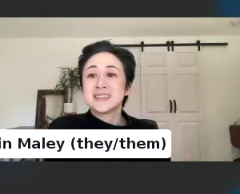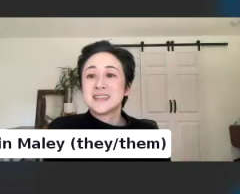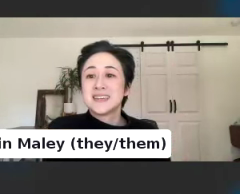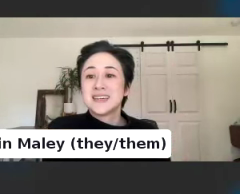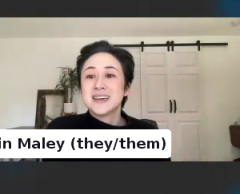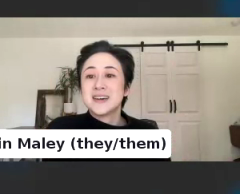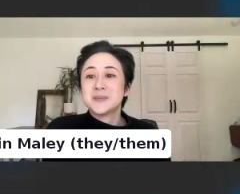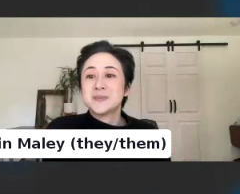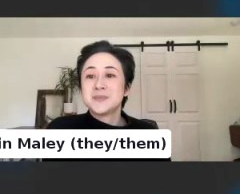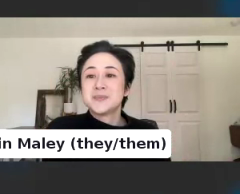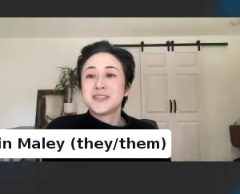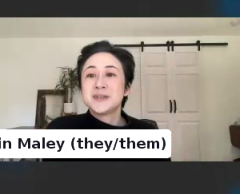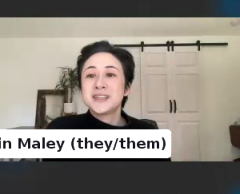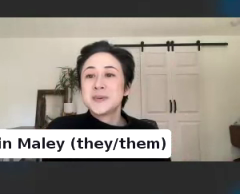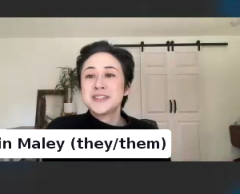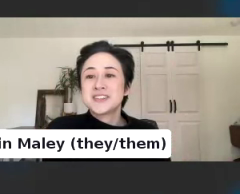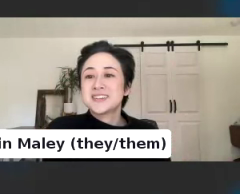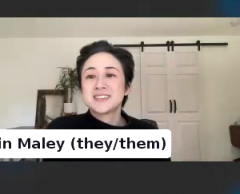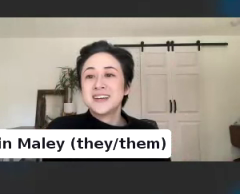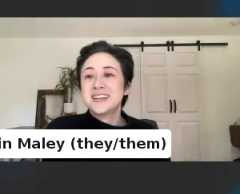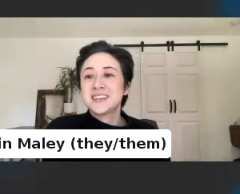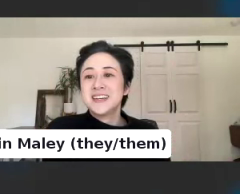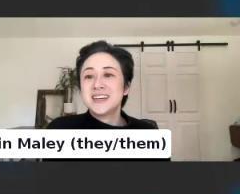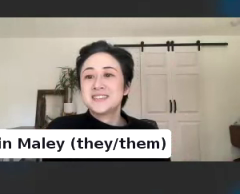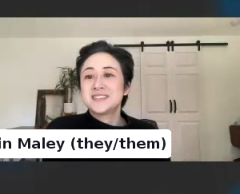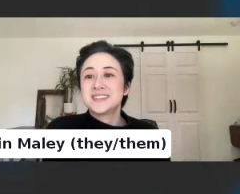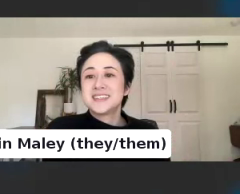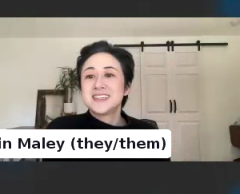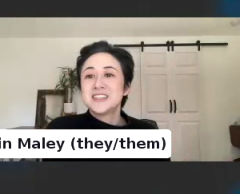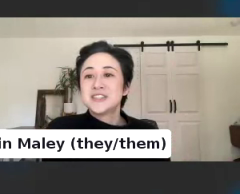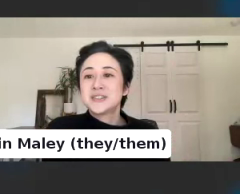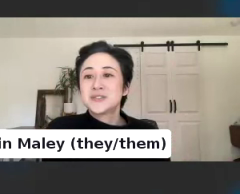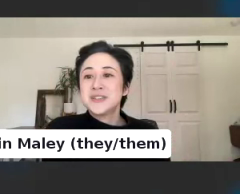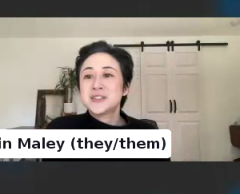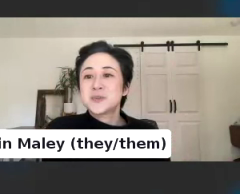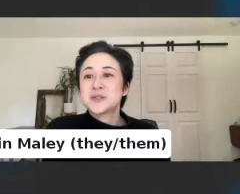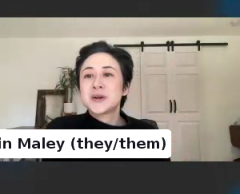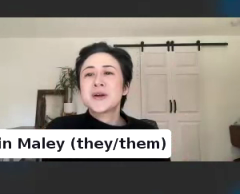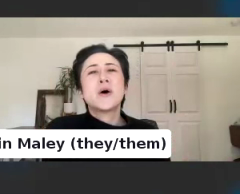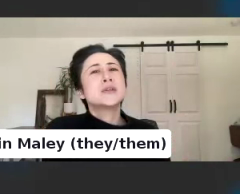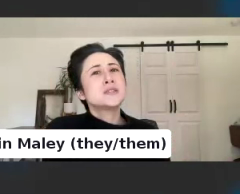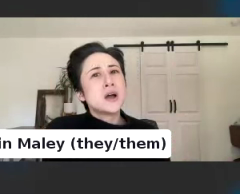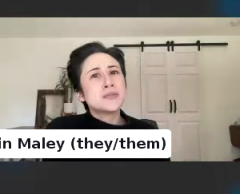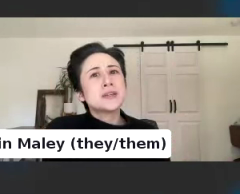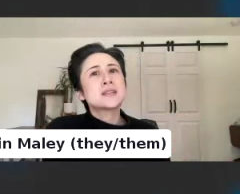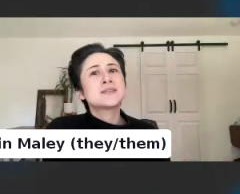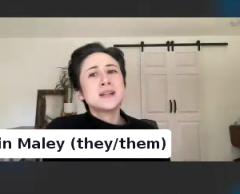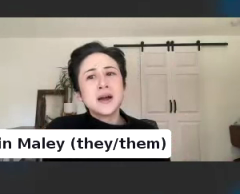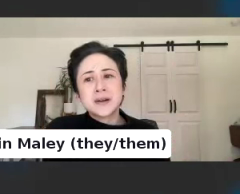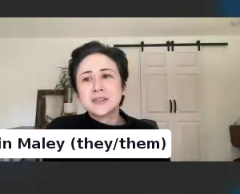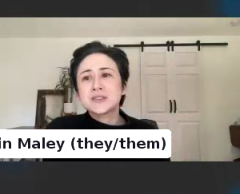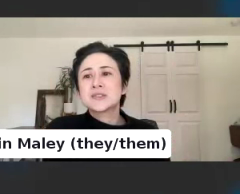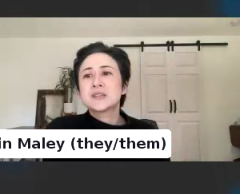is. You like the picture. Great, good enough. She looks fierce, but is wearing all these soft things